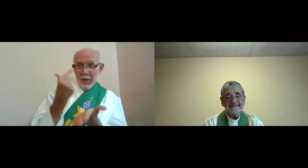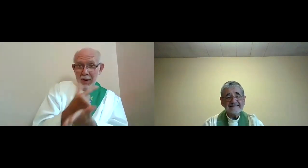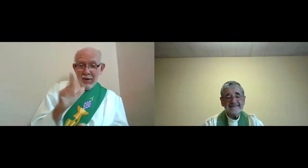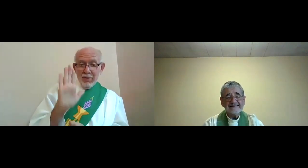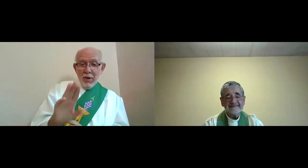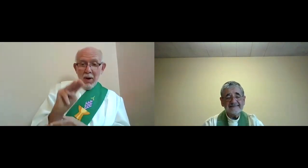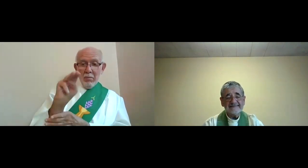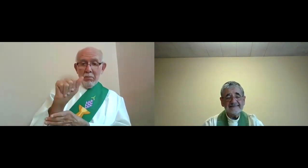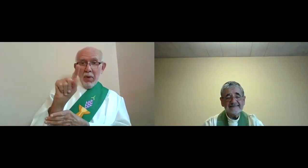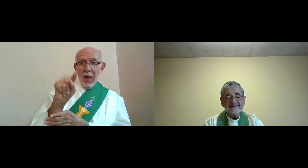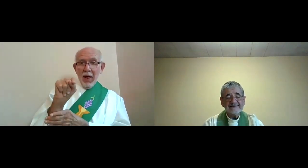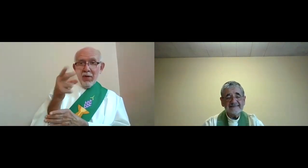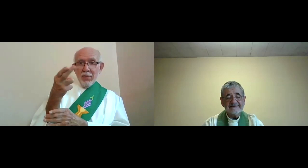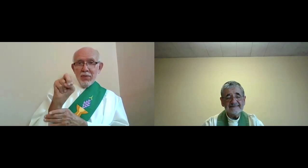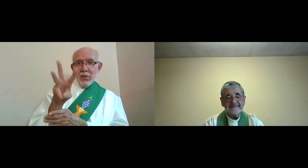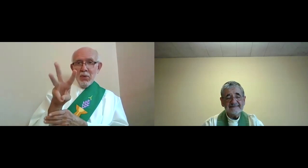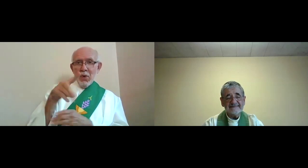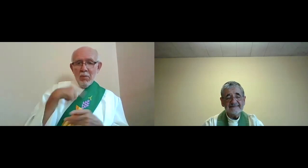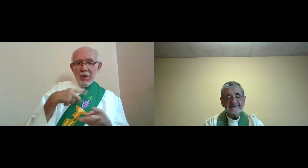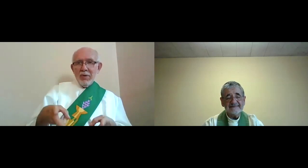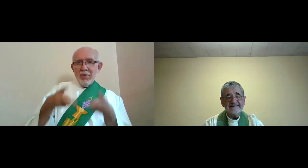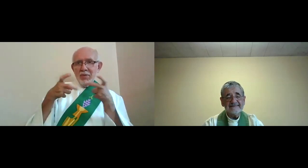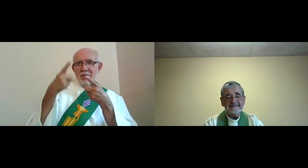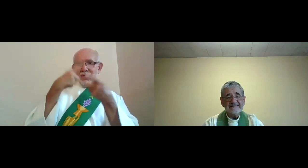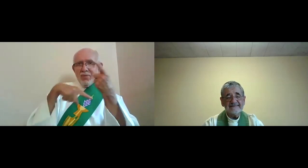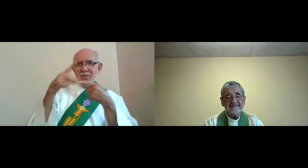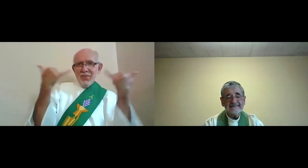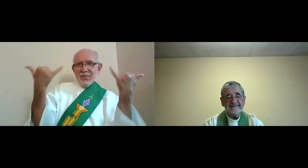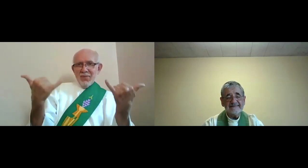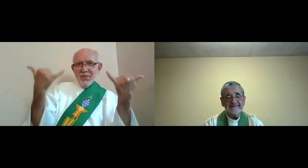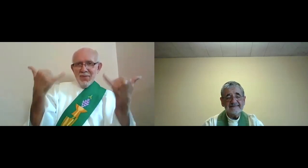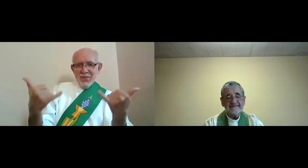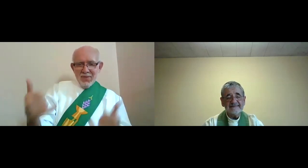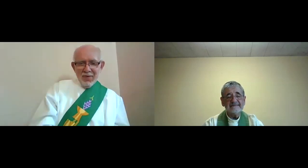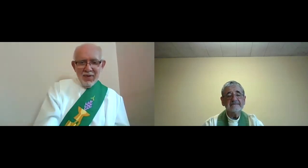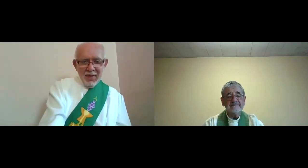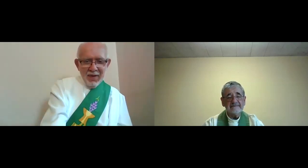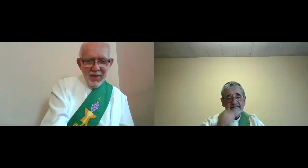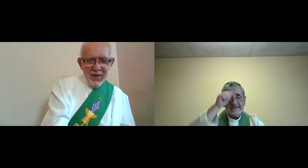A reading from the Holy Gospel according to Matthew.